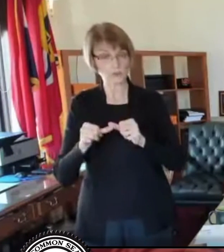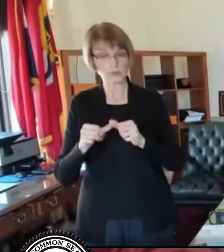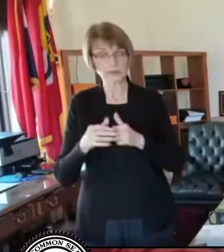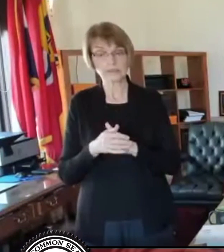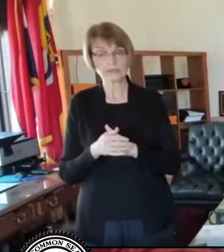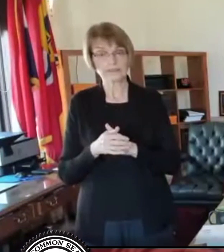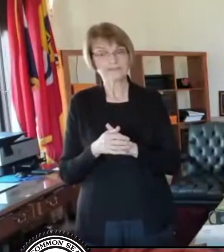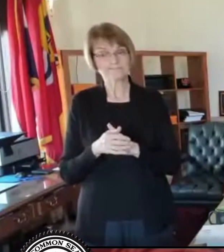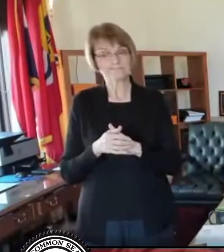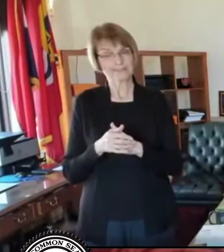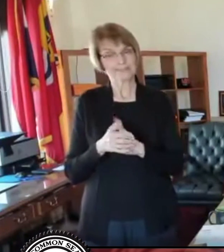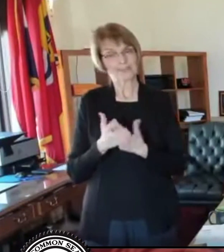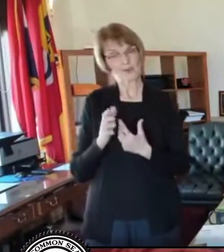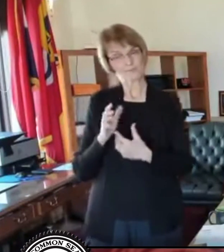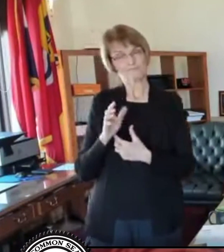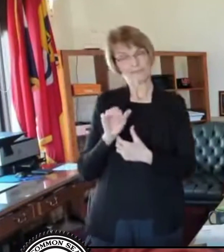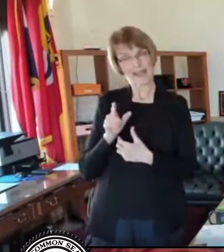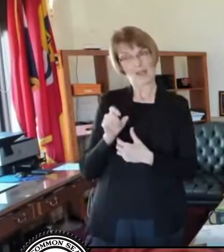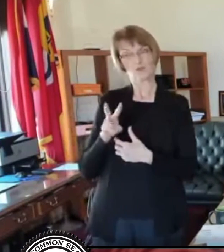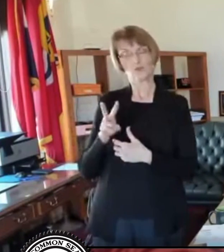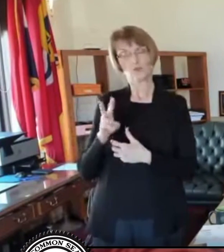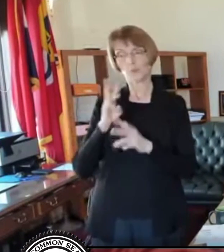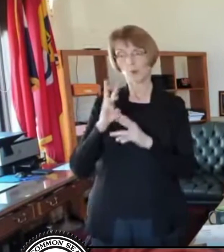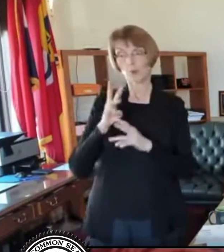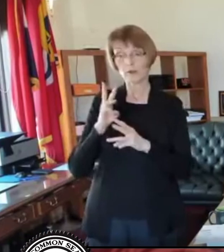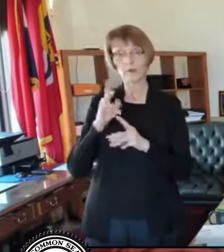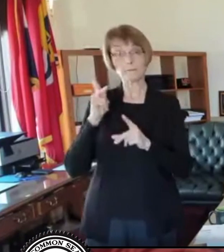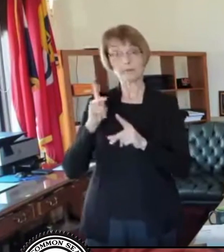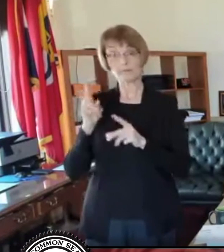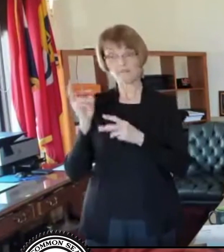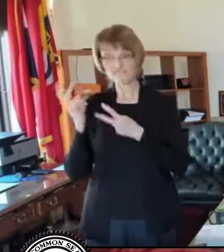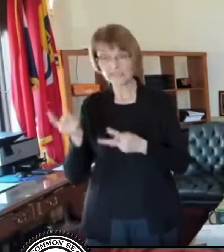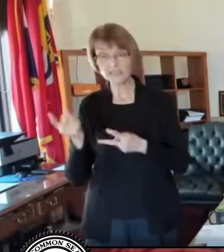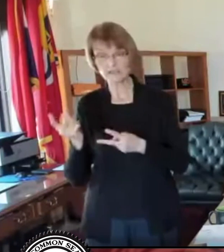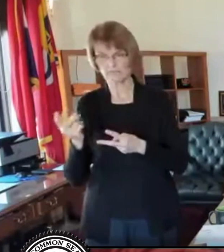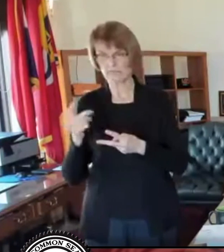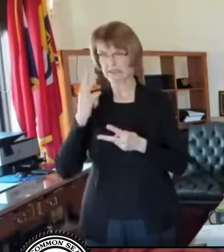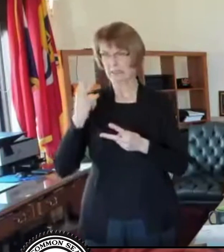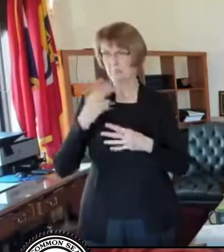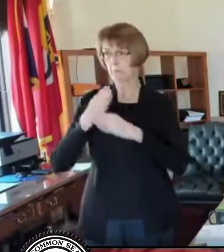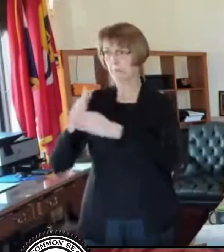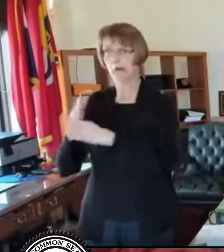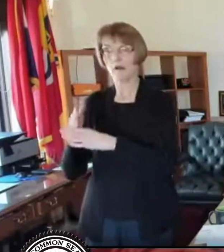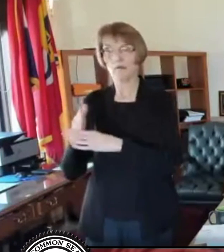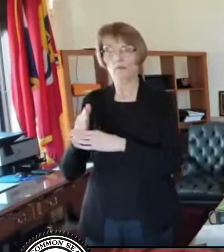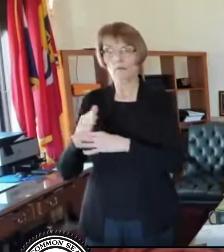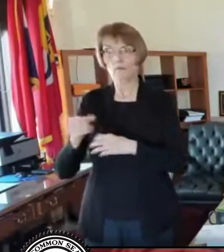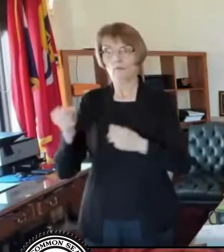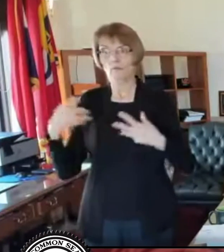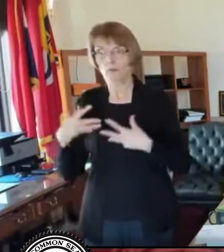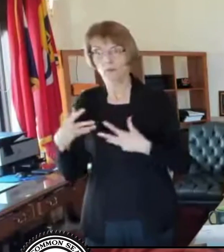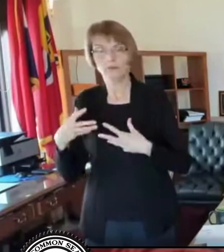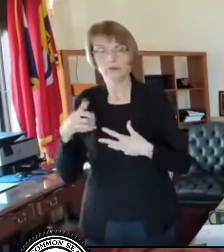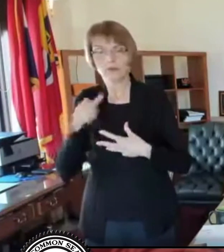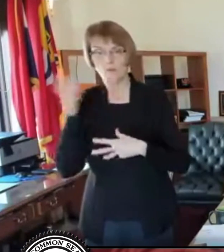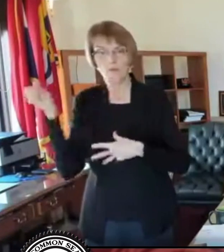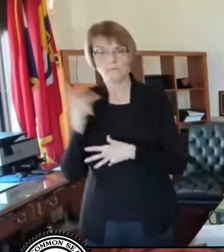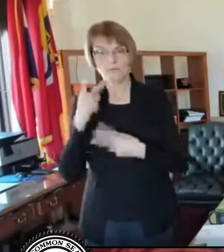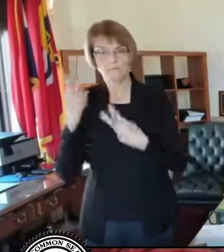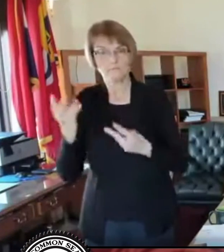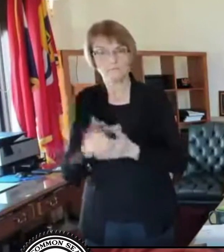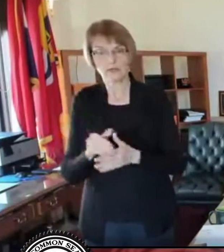that tourists who see it may not come back. You know, Andrew, they are sticking around for now,